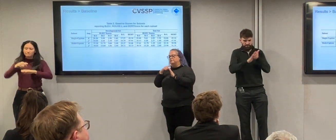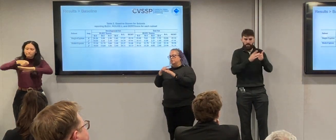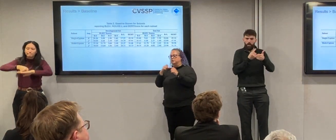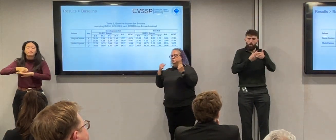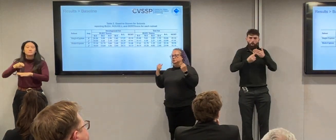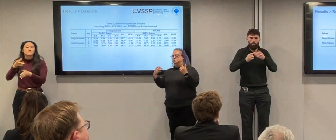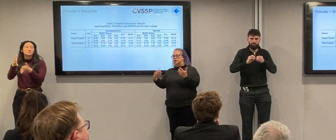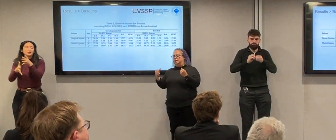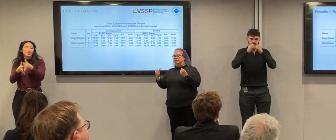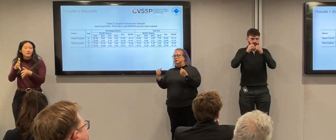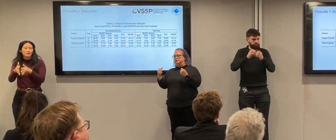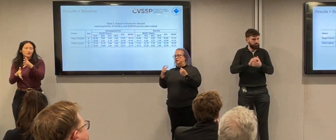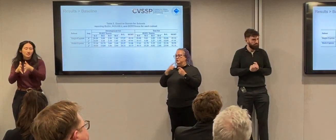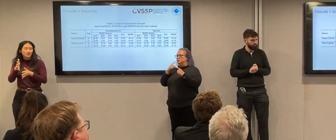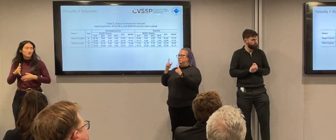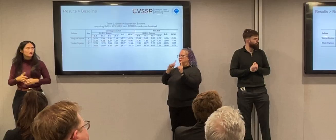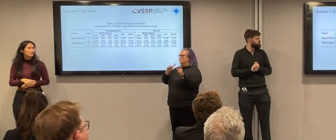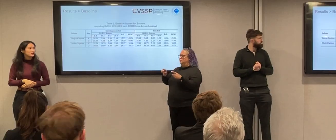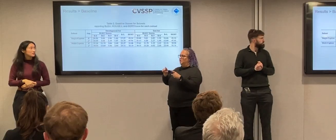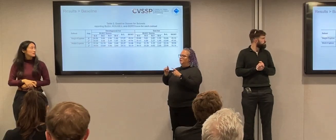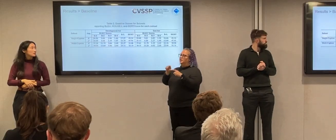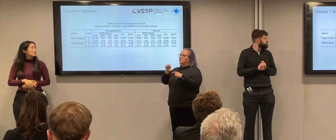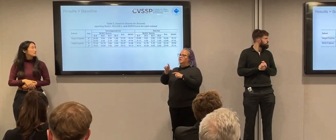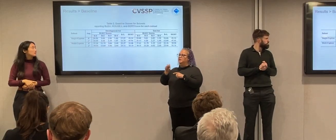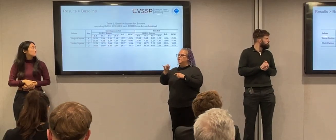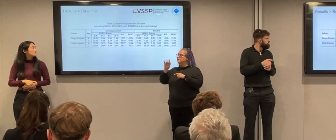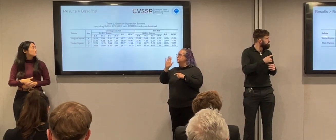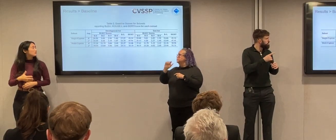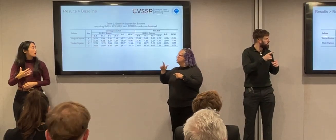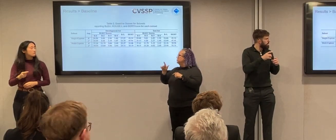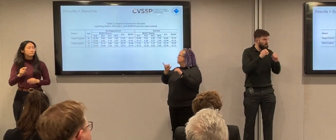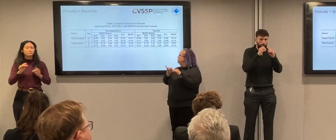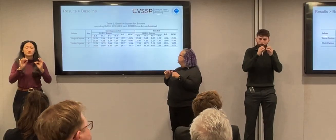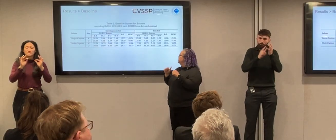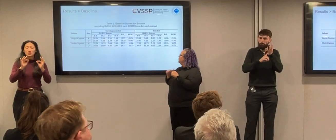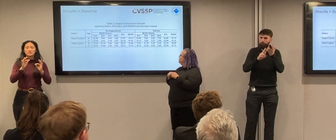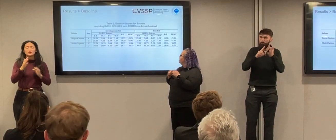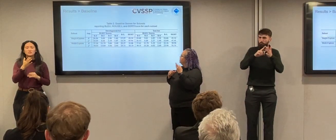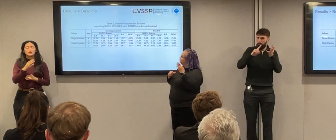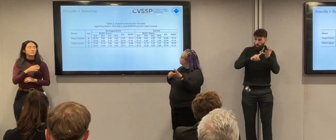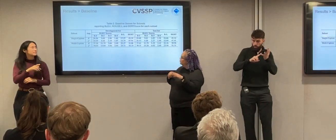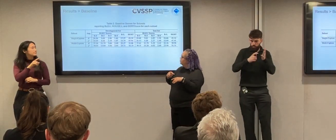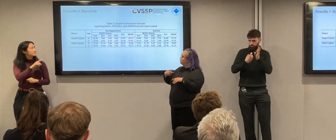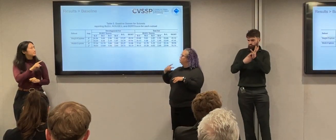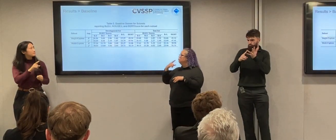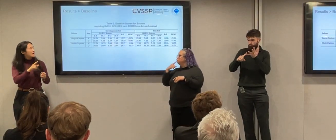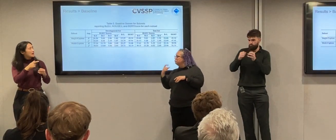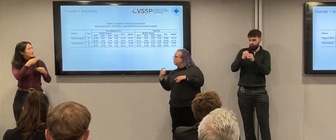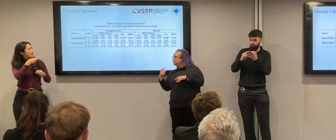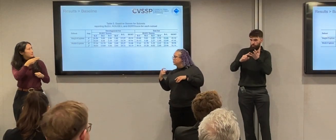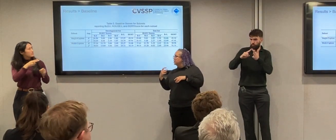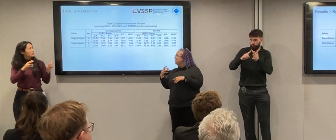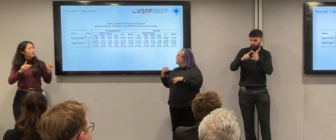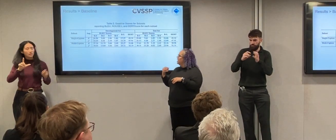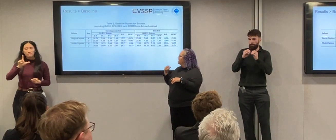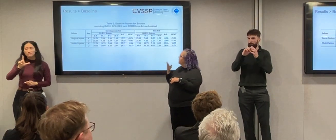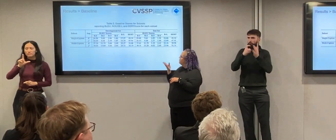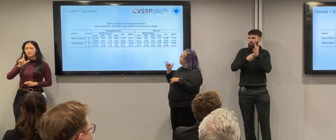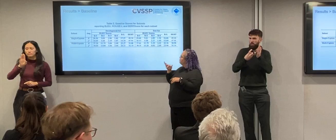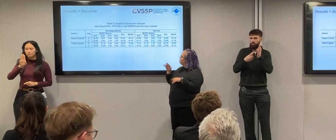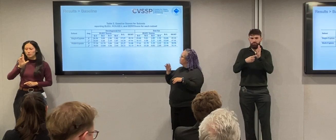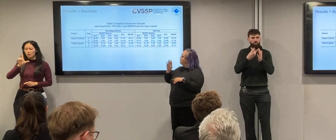and we report the classical metrics with blue, rouge, and BERT score. This